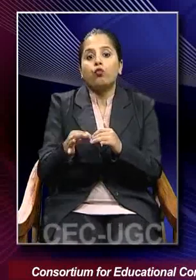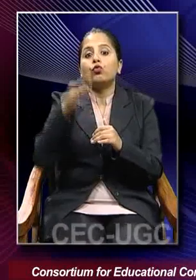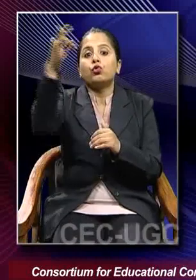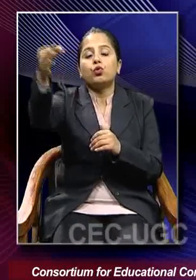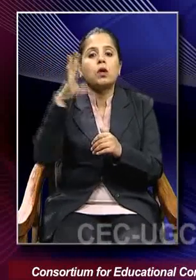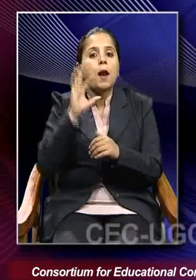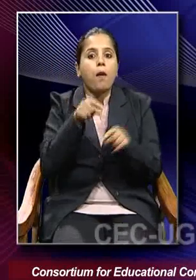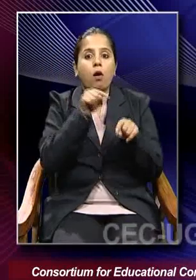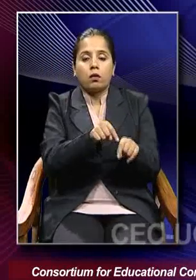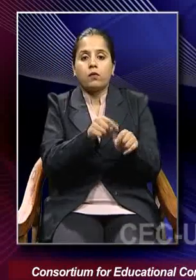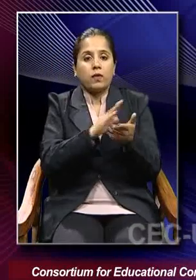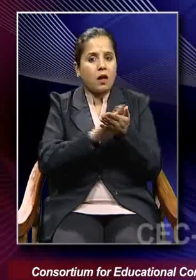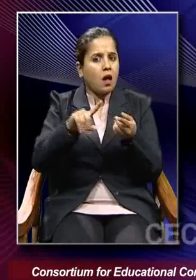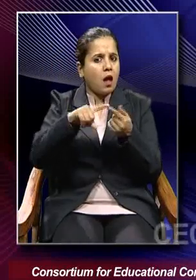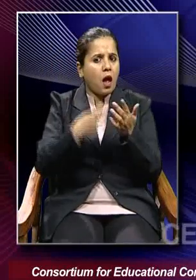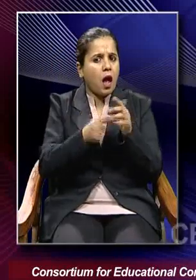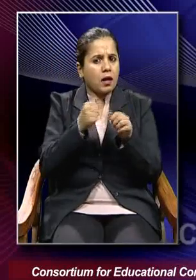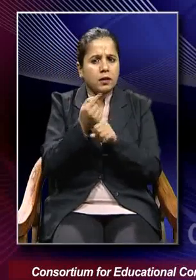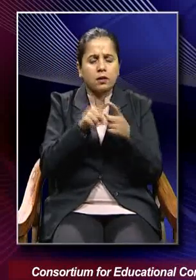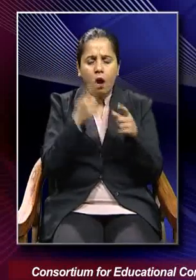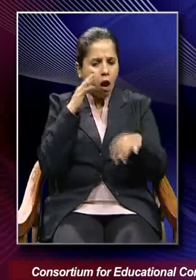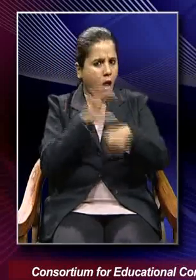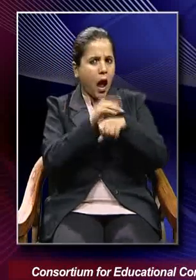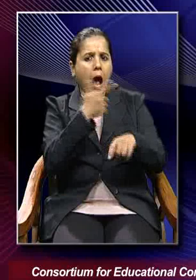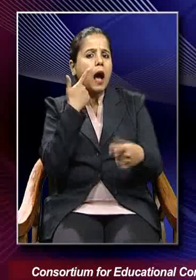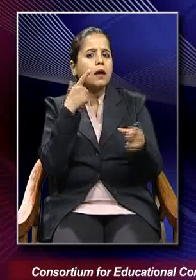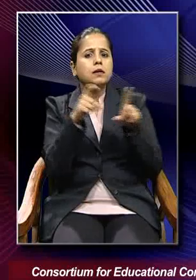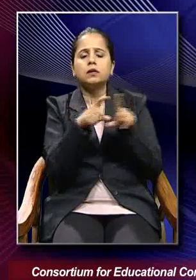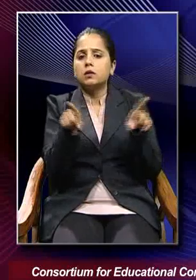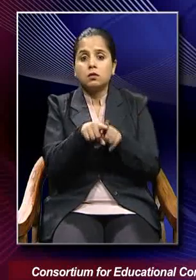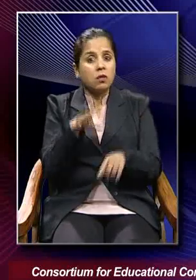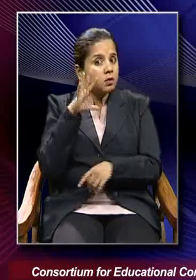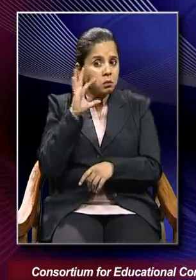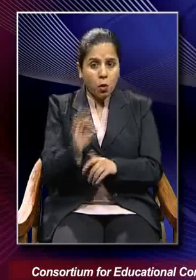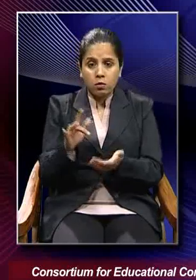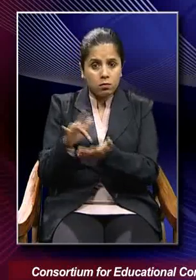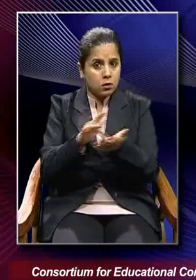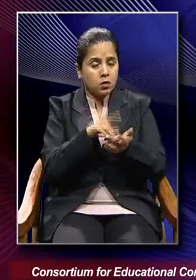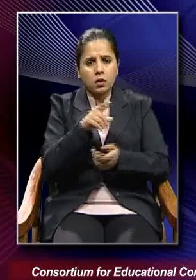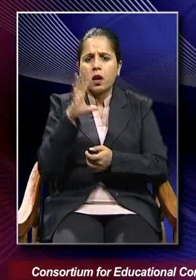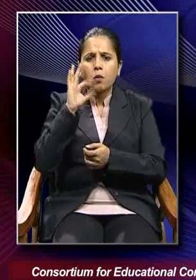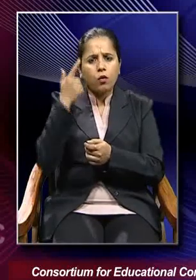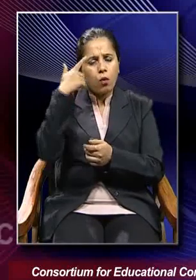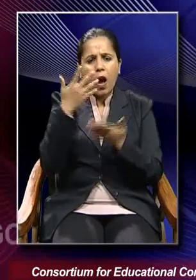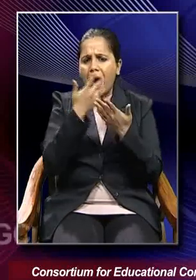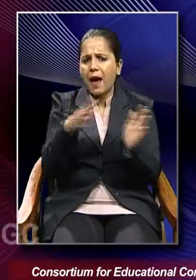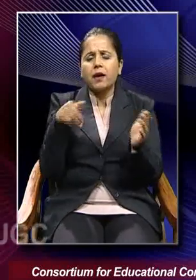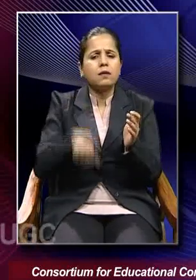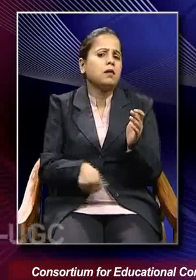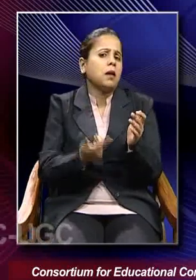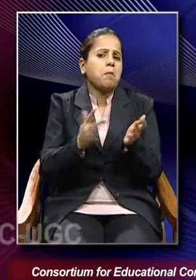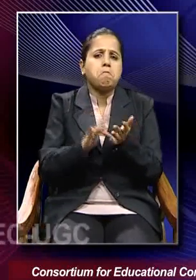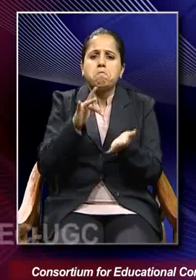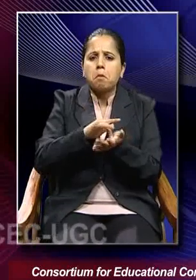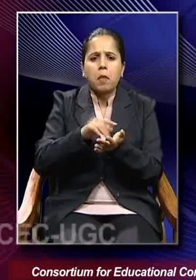future. Heritage shapes our identity. Heritage is very important. It is important for any nation,